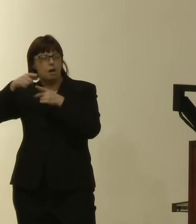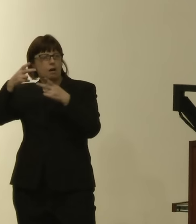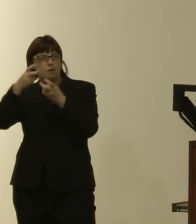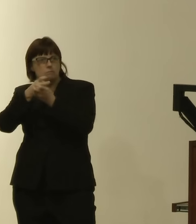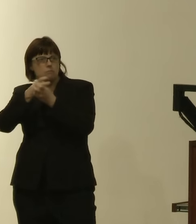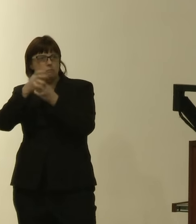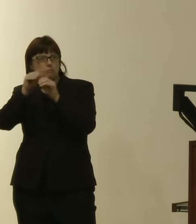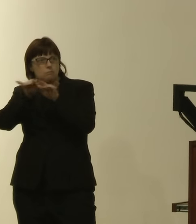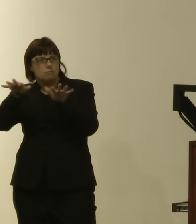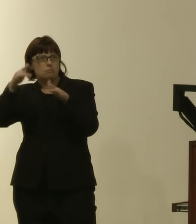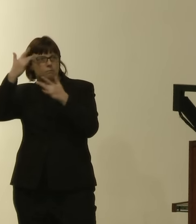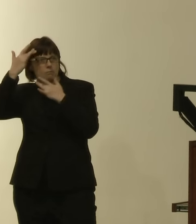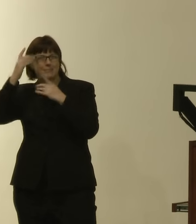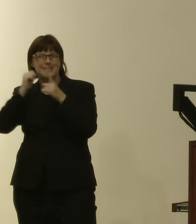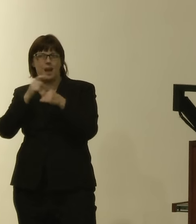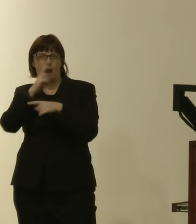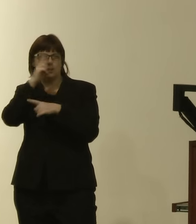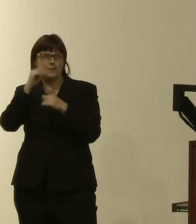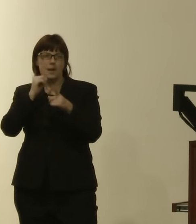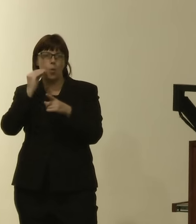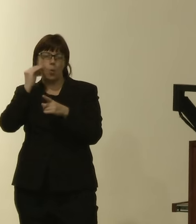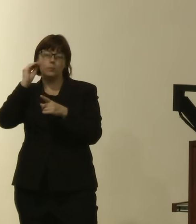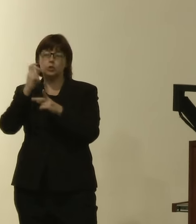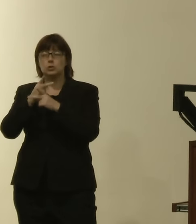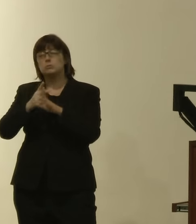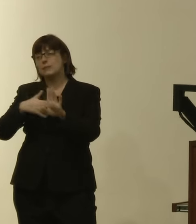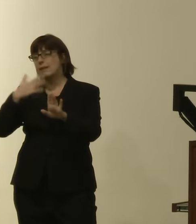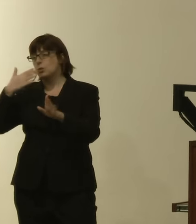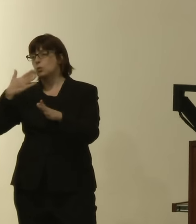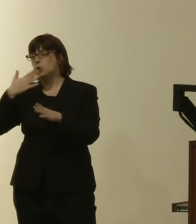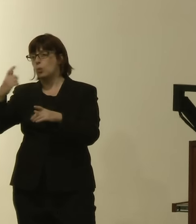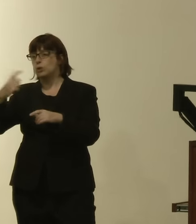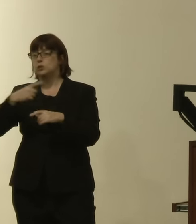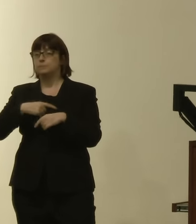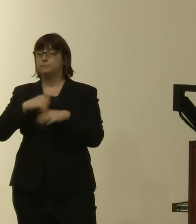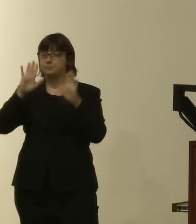the home. And we should take care of it there. Great question.